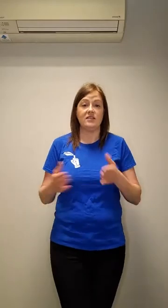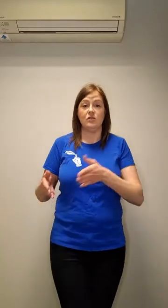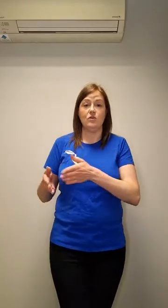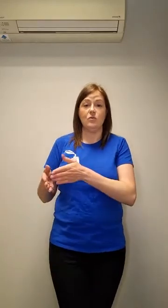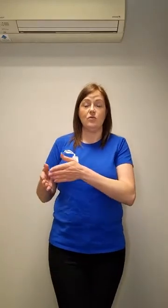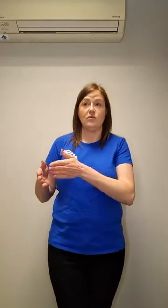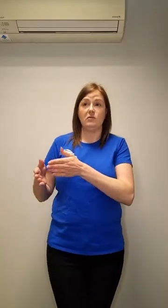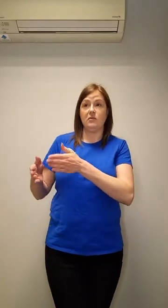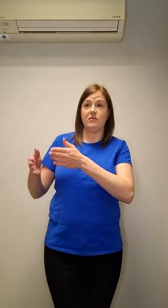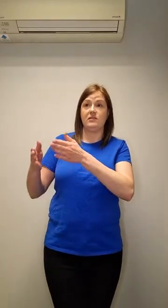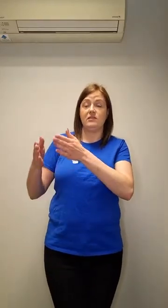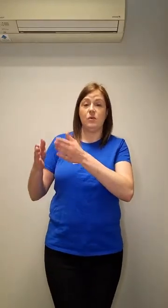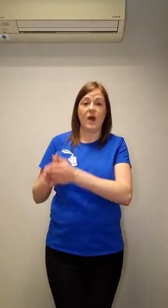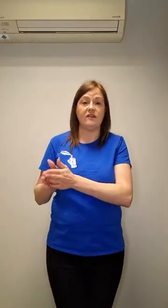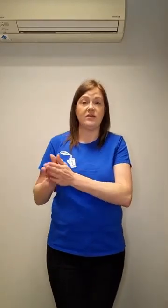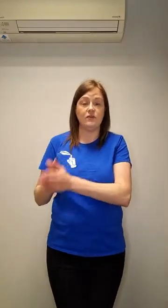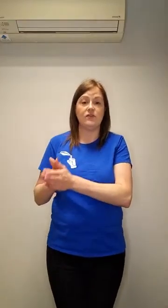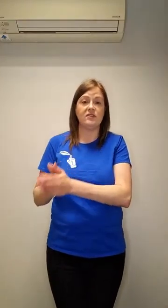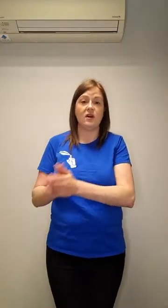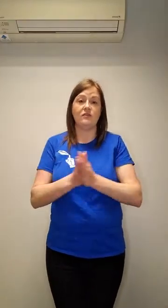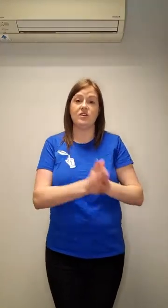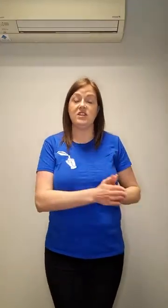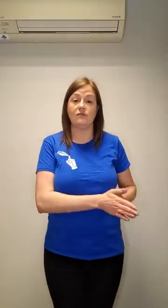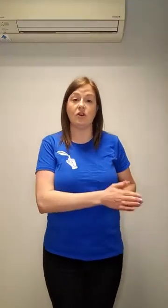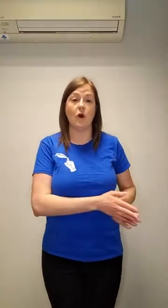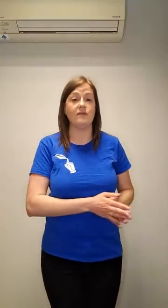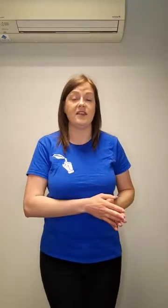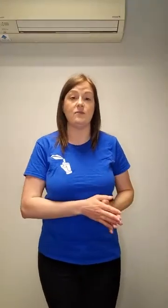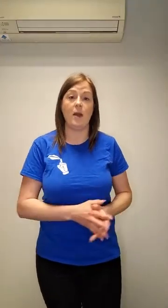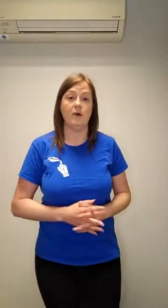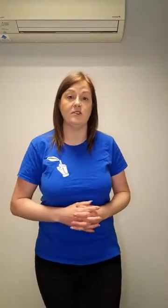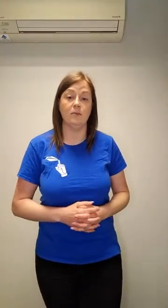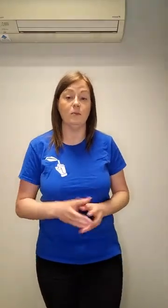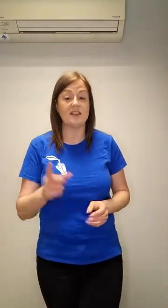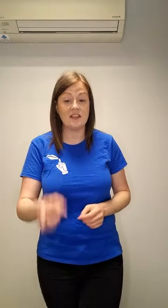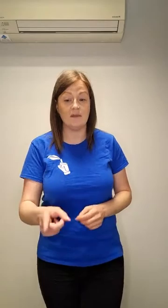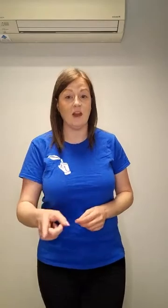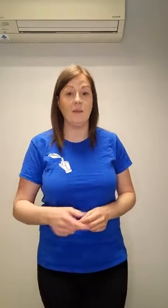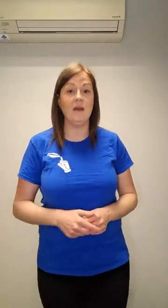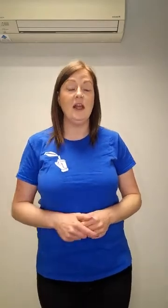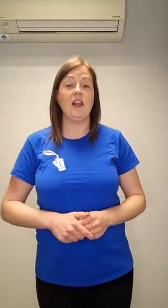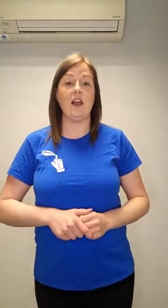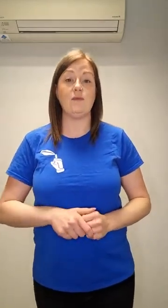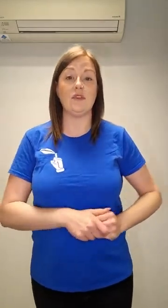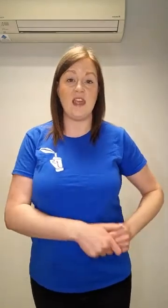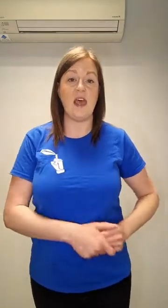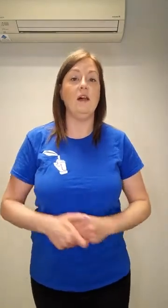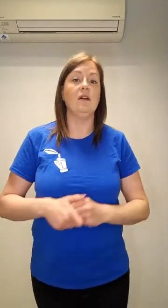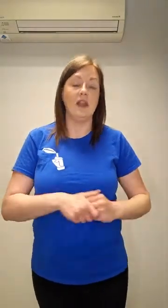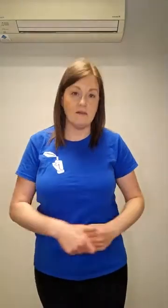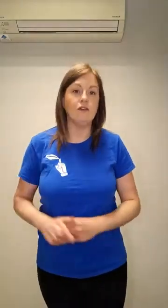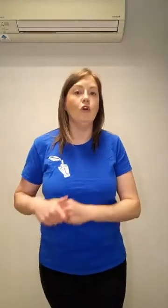that you will have a different sign for a different concept where possible. But some of them, like for tell,